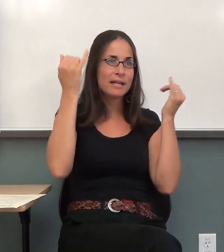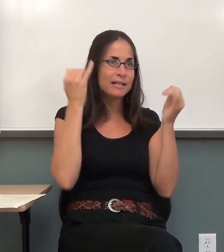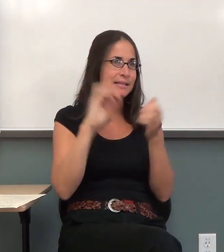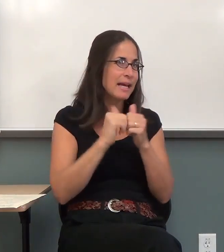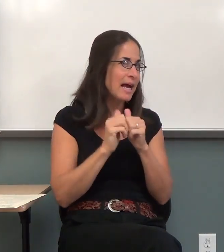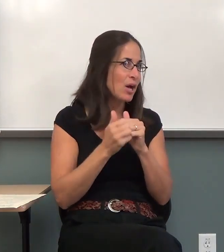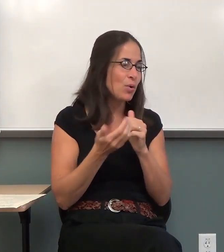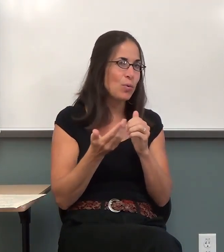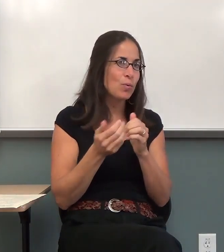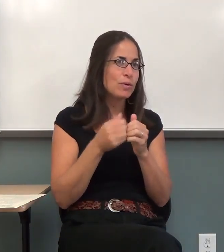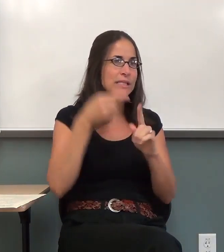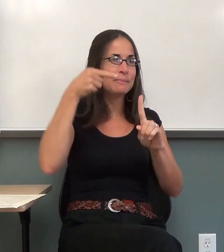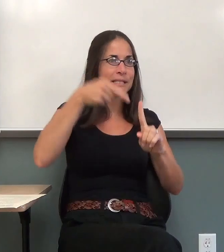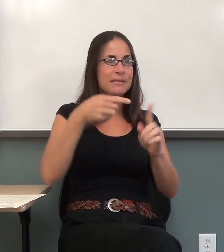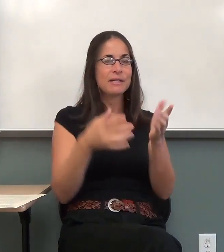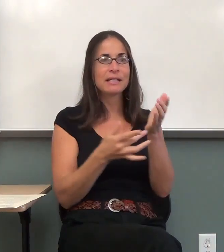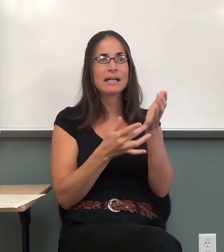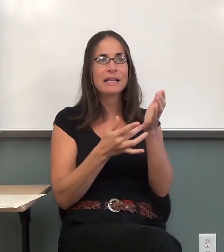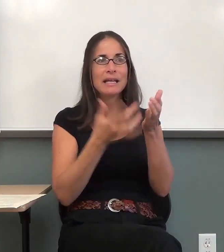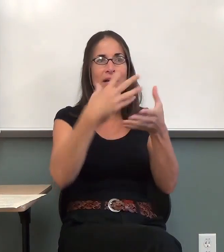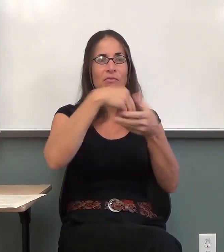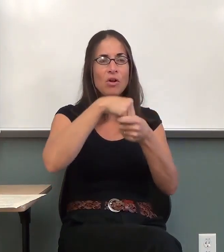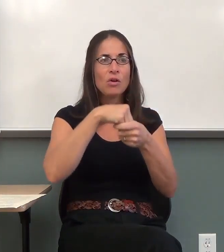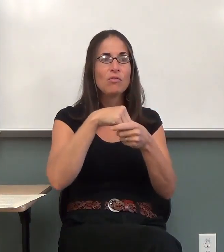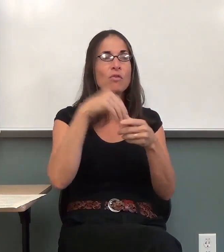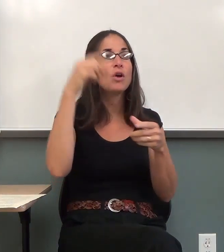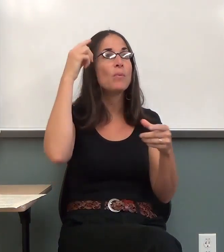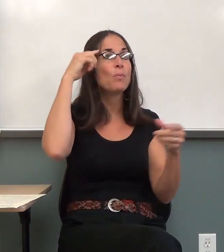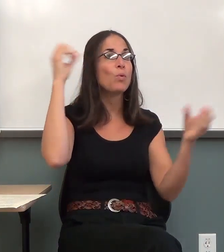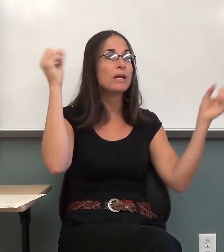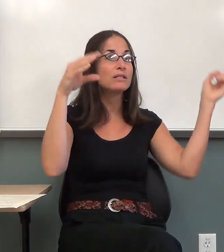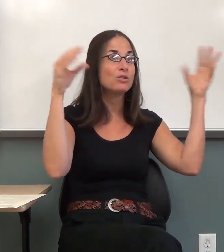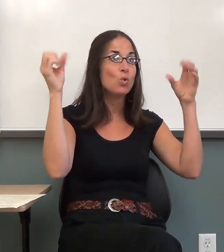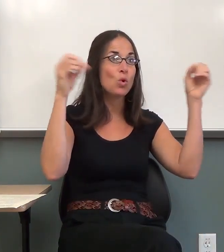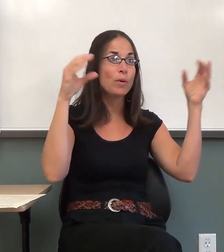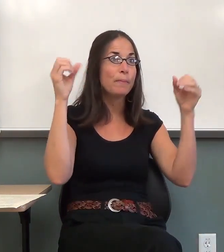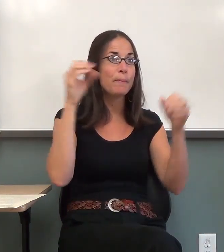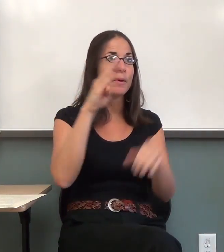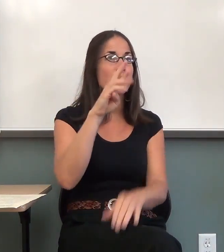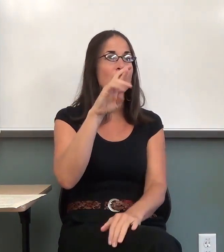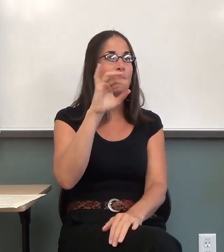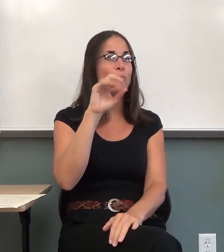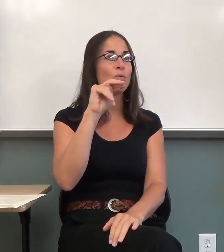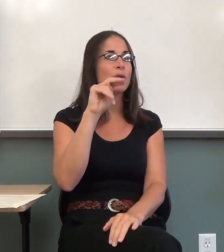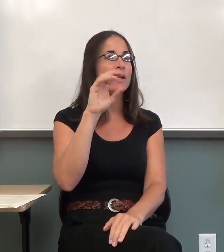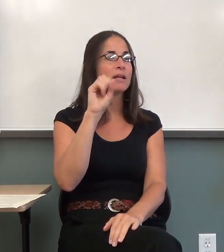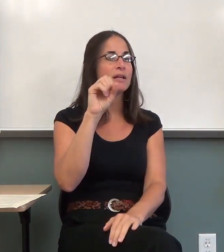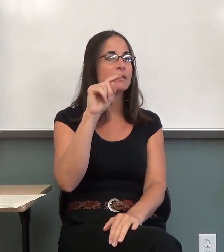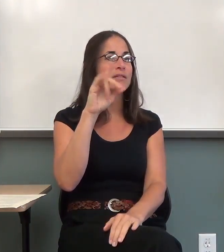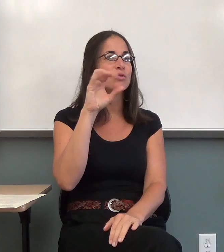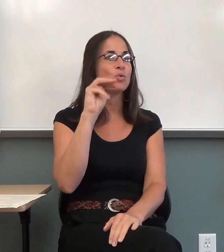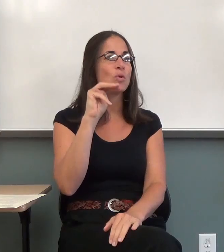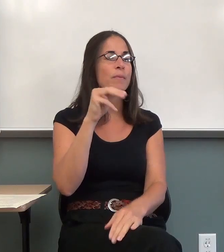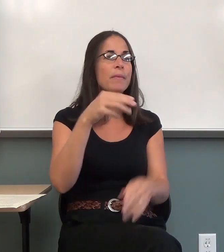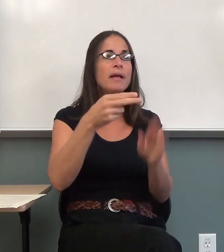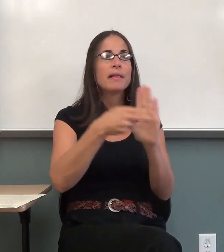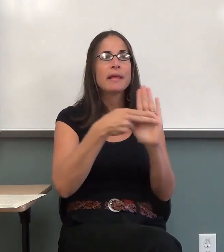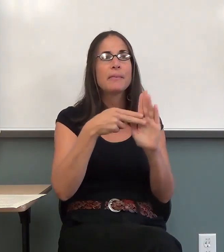some particular technique. Brainstorming. There we go, brainstorming. We call the first one pre-writing.